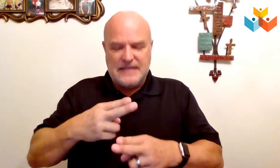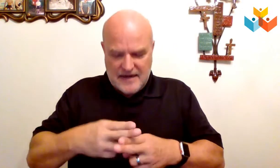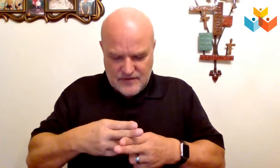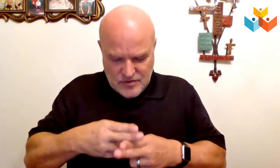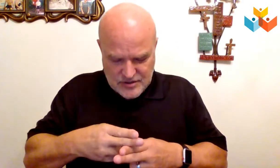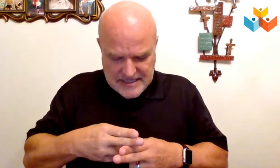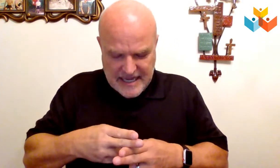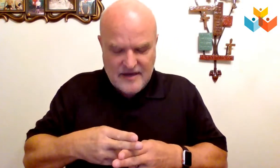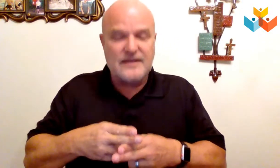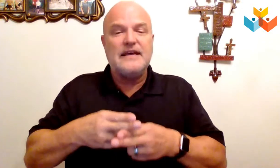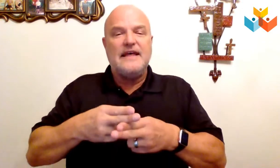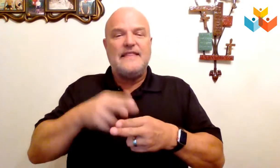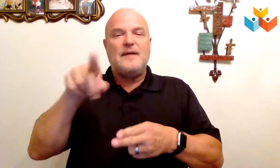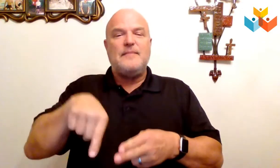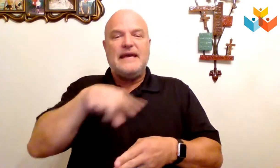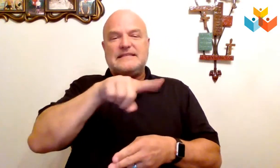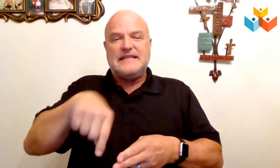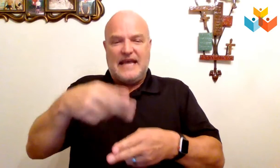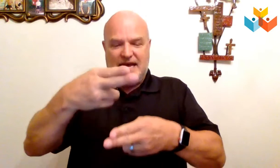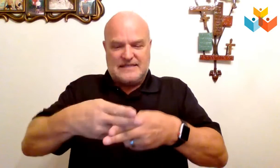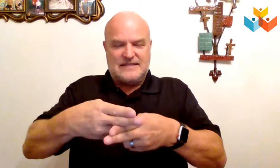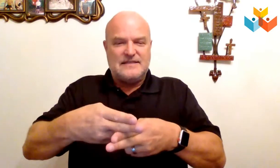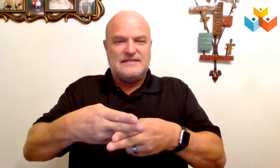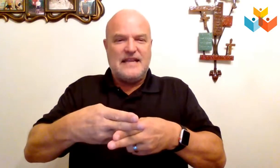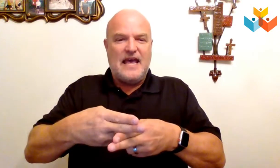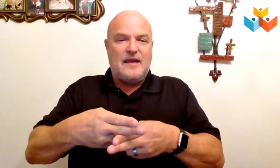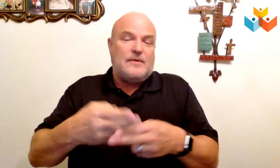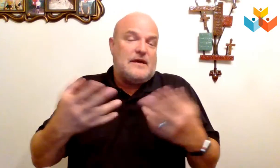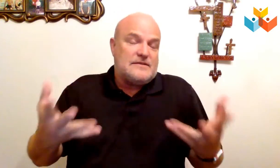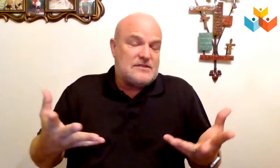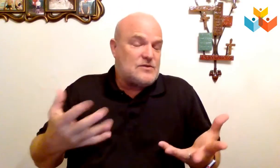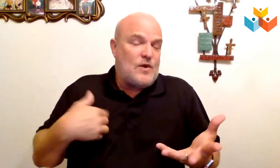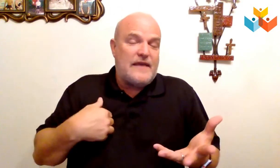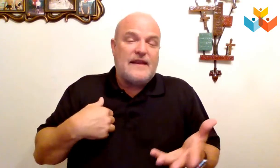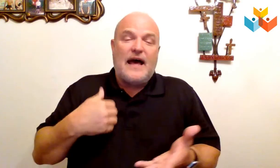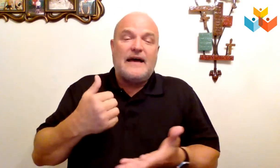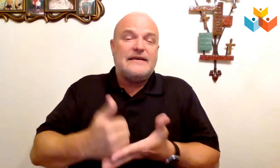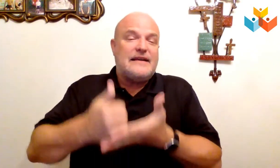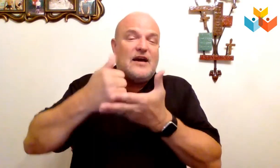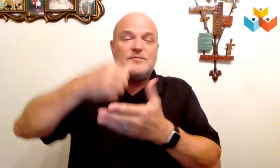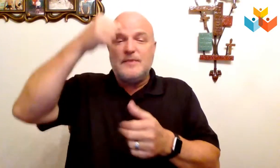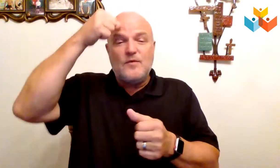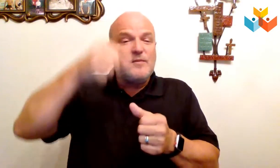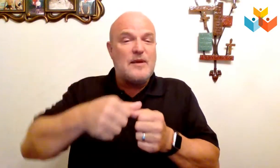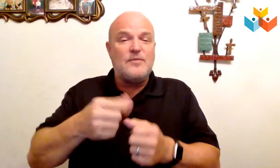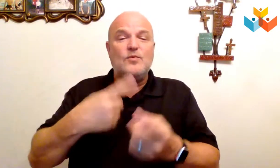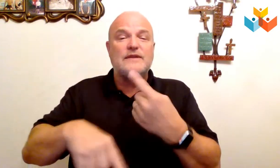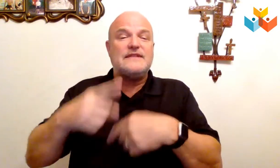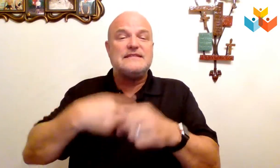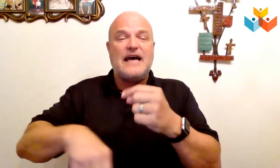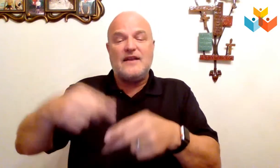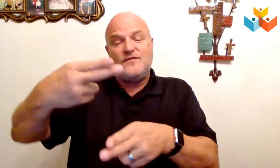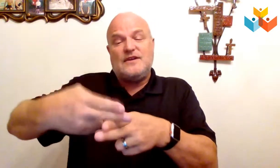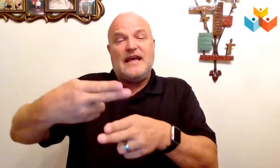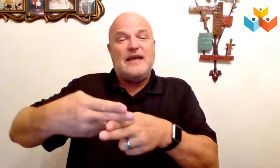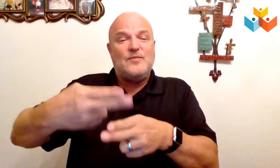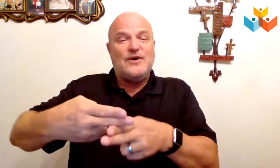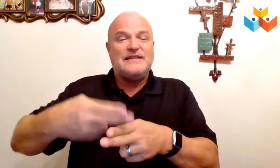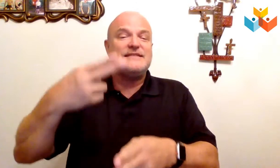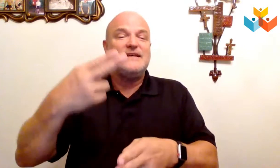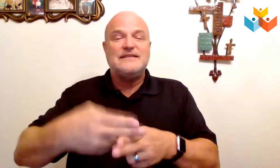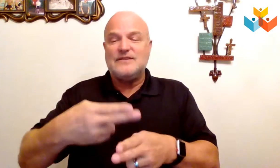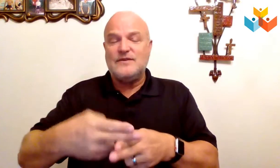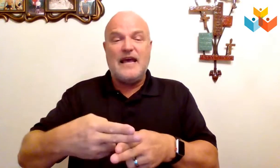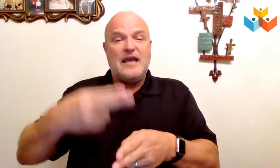an X where your name is. And if you look down, that makes an X. Name. Just a way that it helps me remember